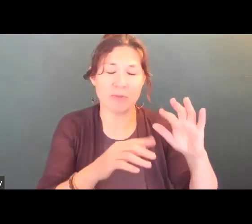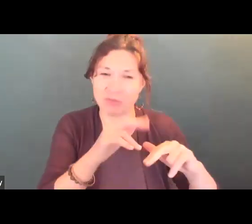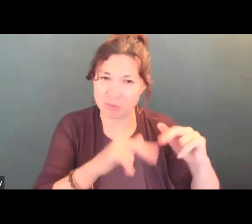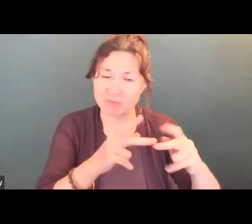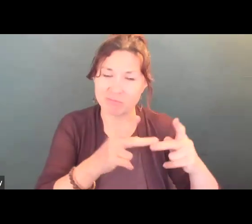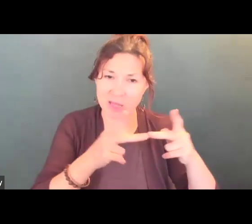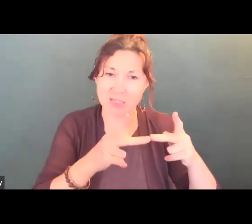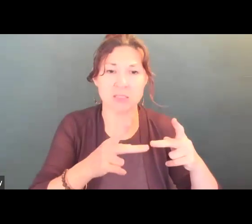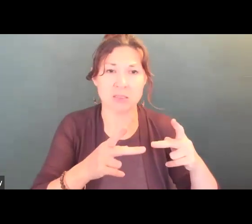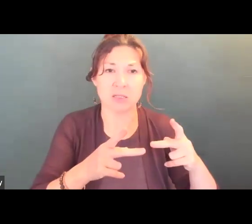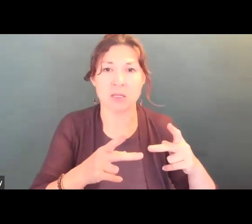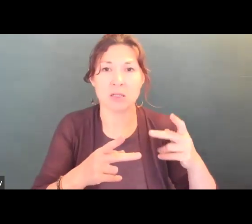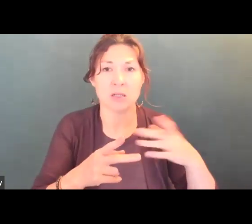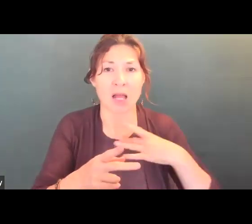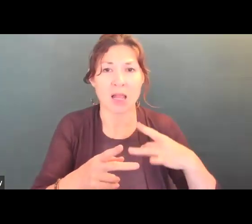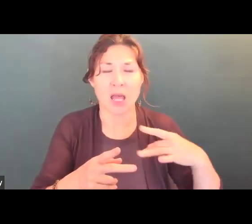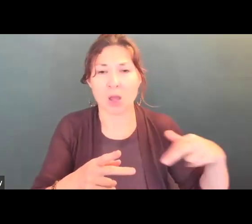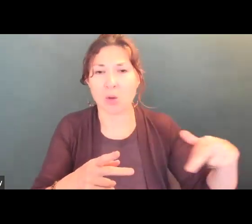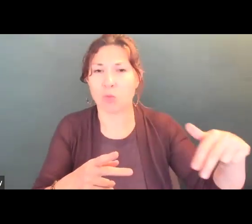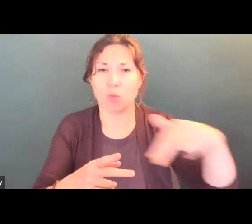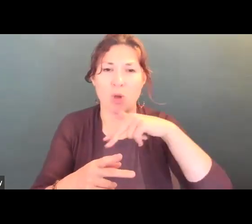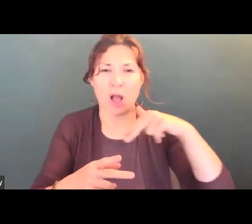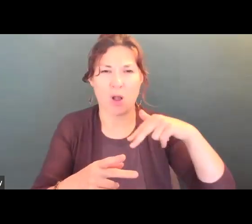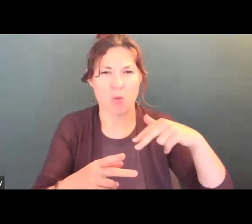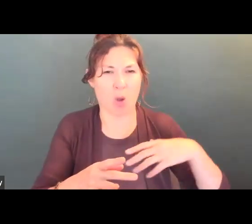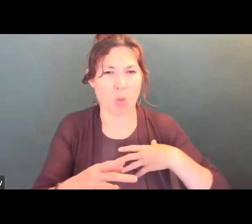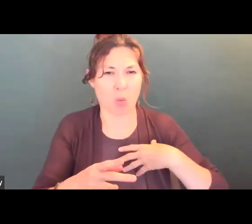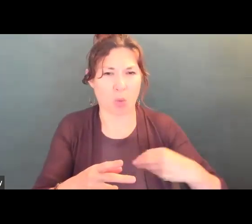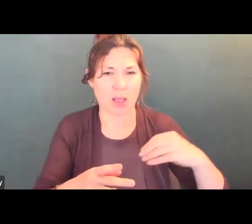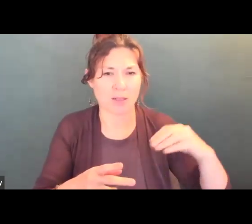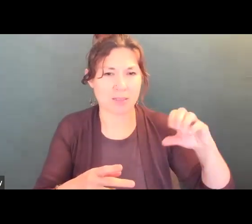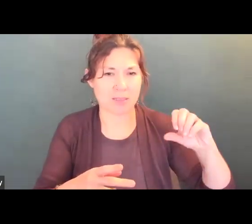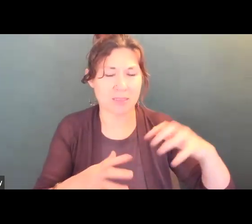walks around the White Stadium with our family and parents and friends.